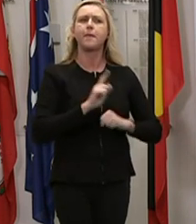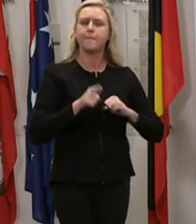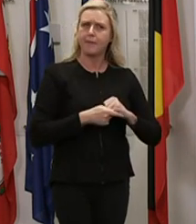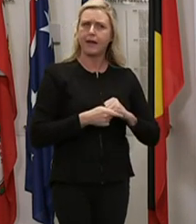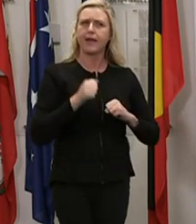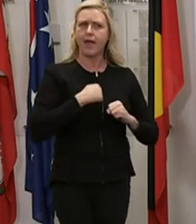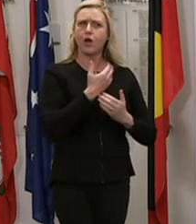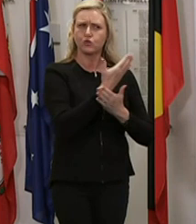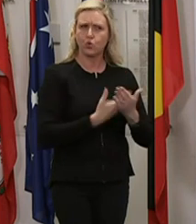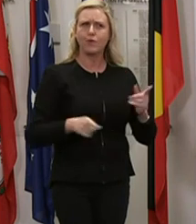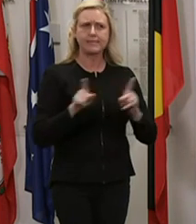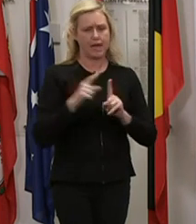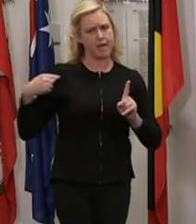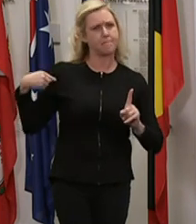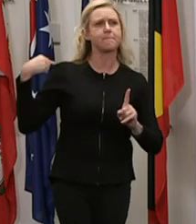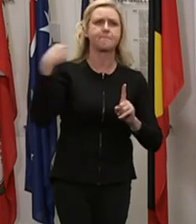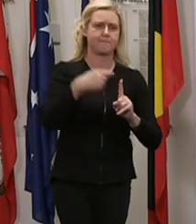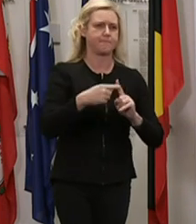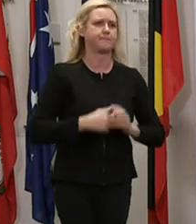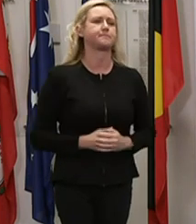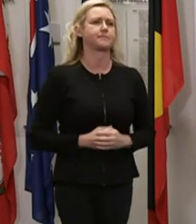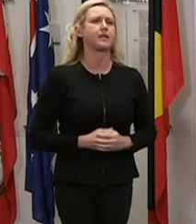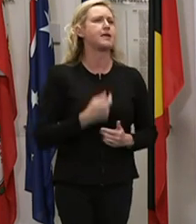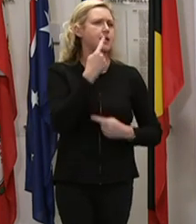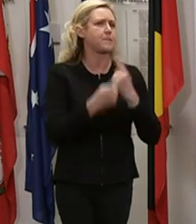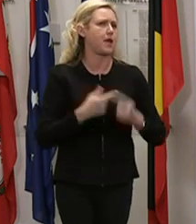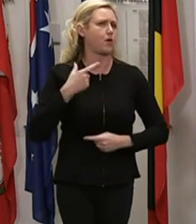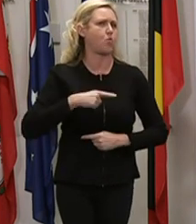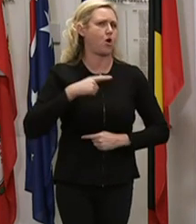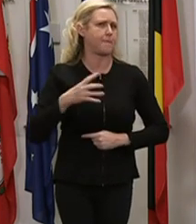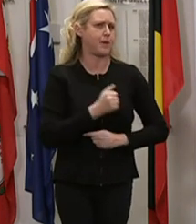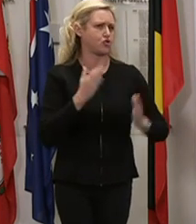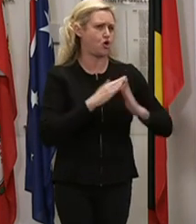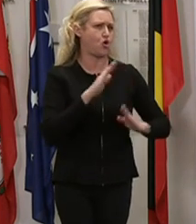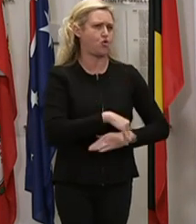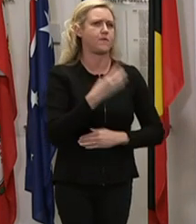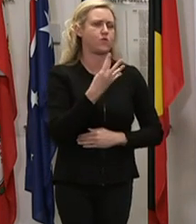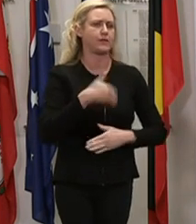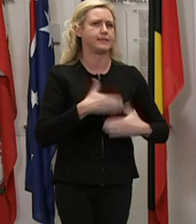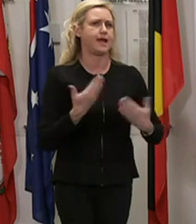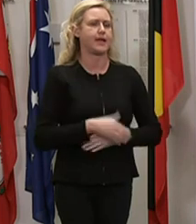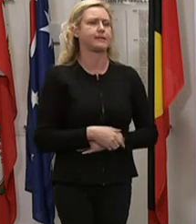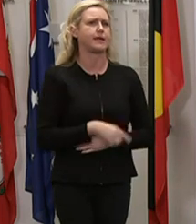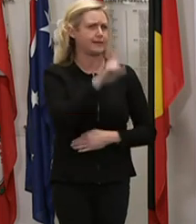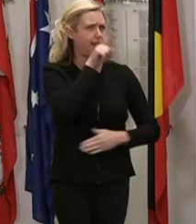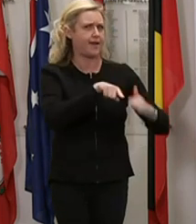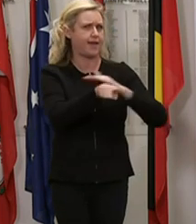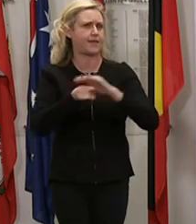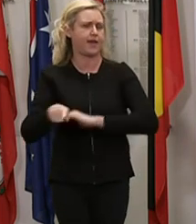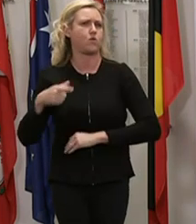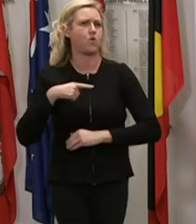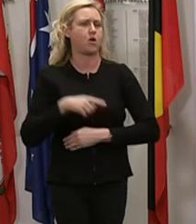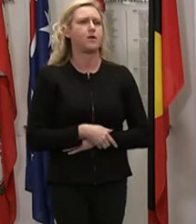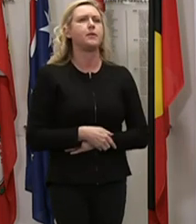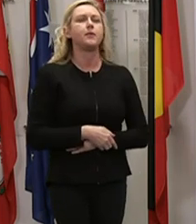saying. Because we've wanted to take a very precautionary approach in this response, we've actually asked people to